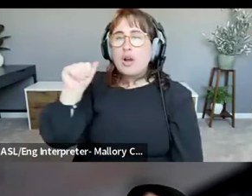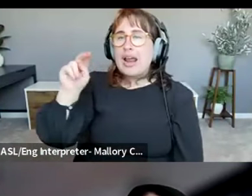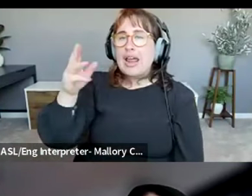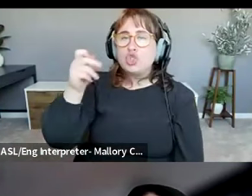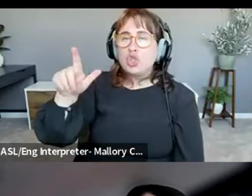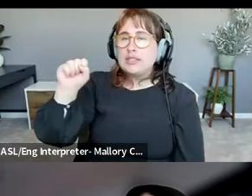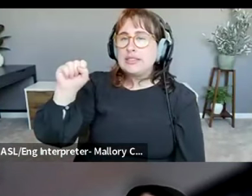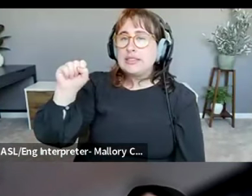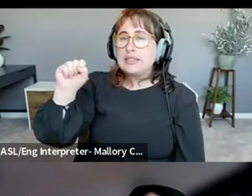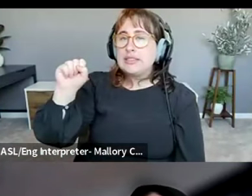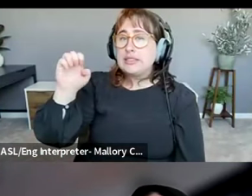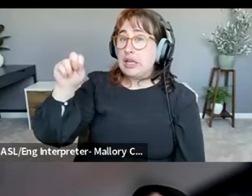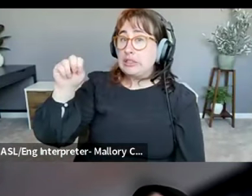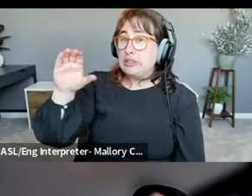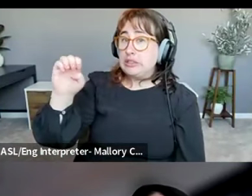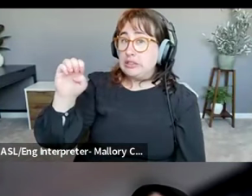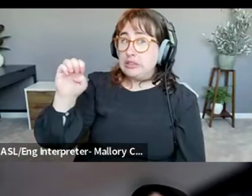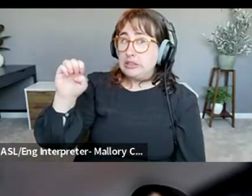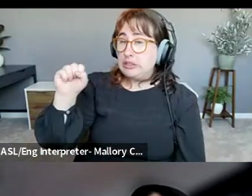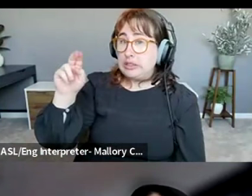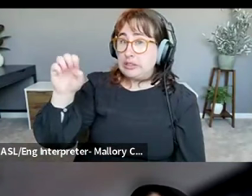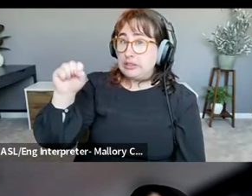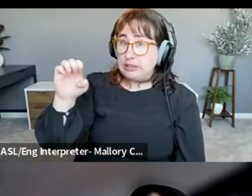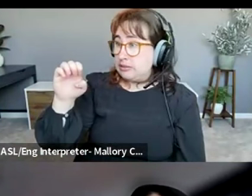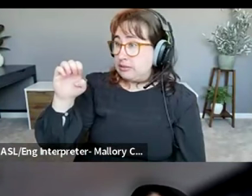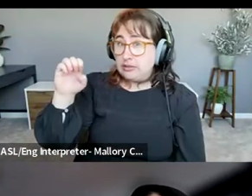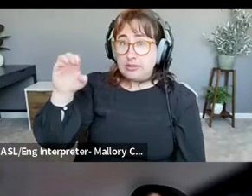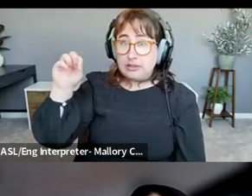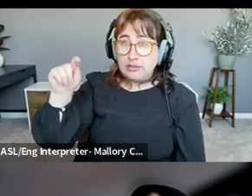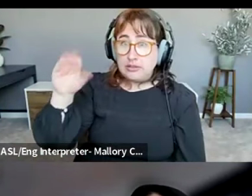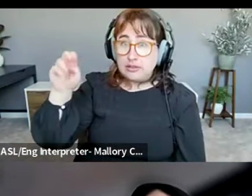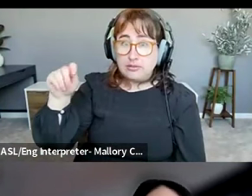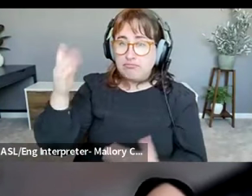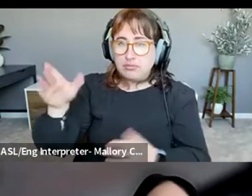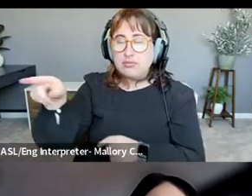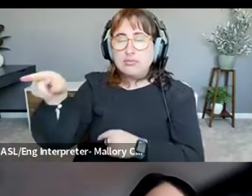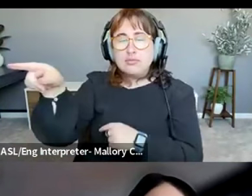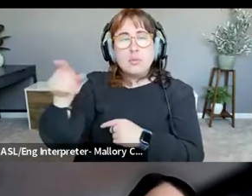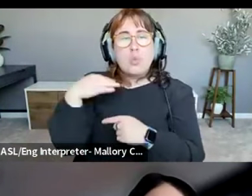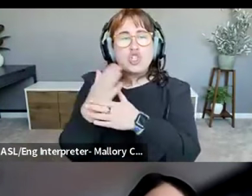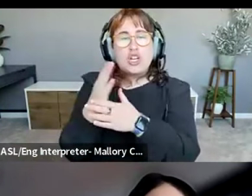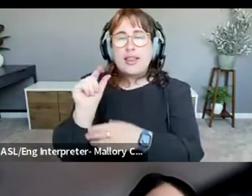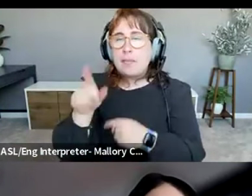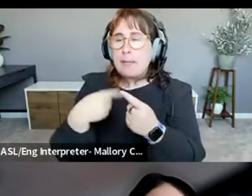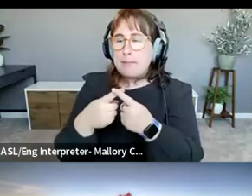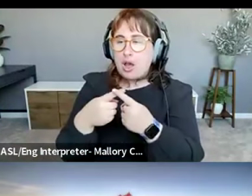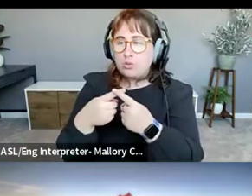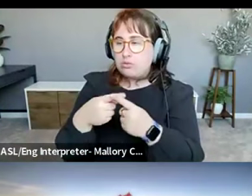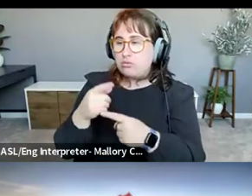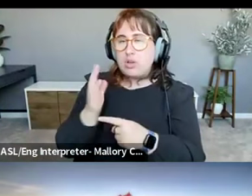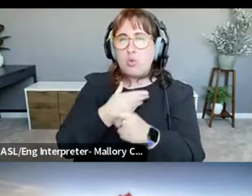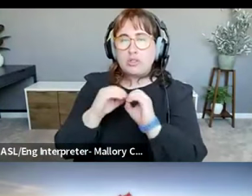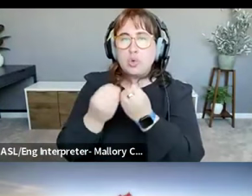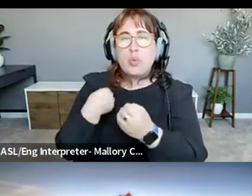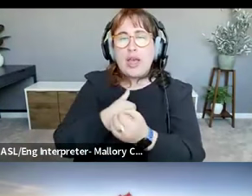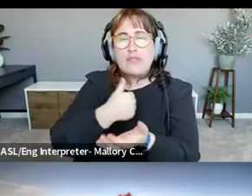Sense. I'm going to make this pretty brief today, so I know we don't have a lot of time, but I just want to share a little bit about Angel Sense. We have